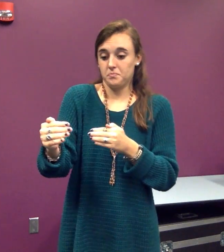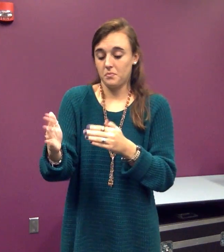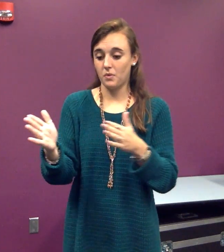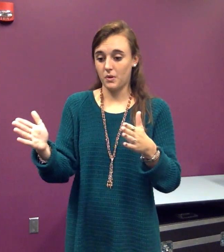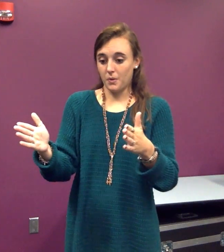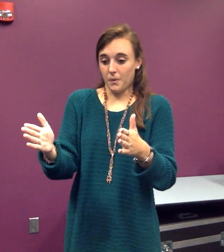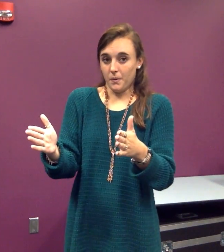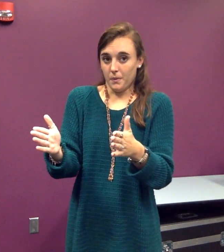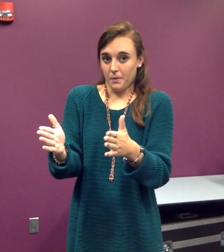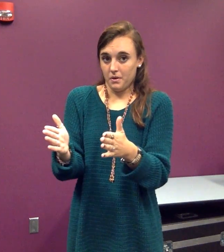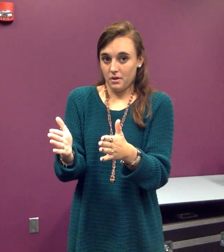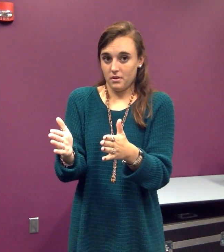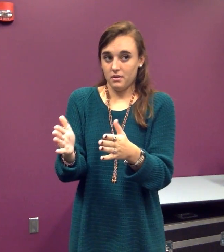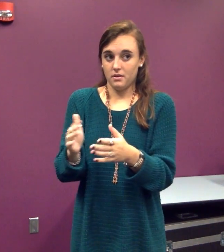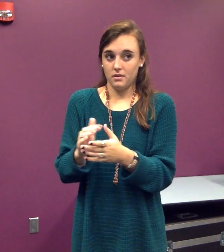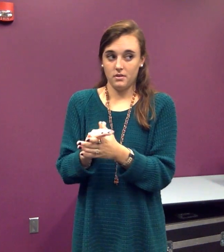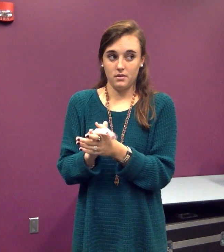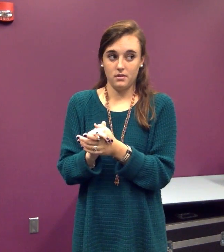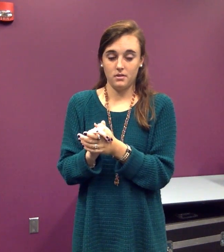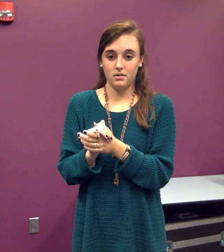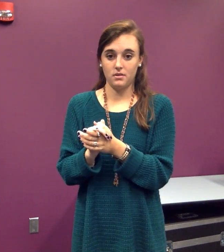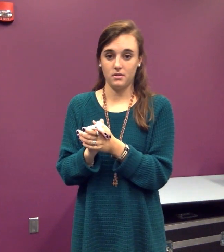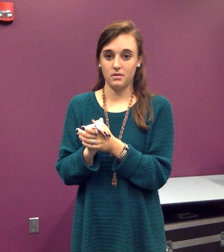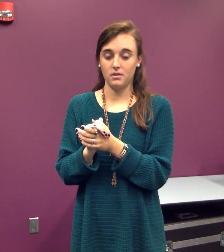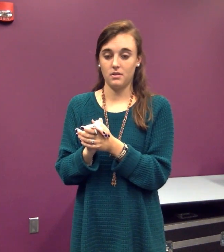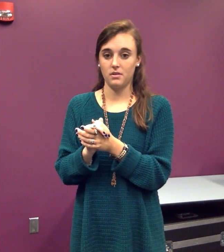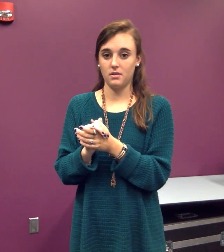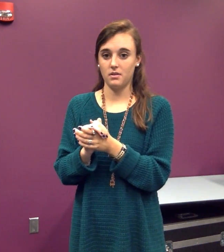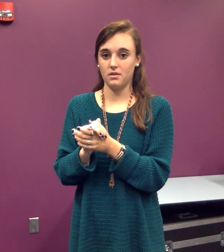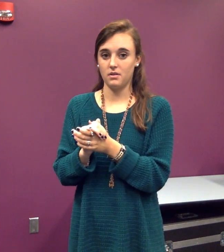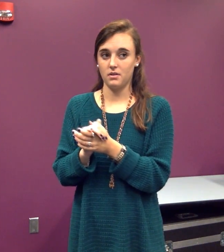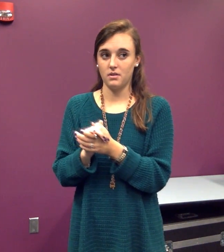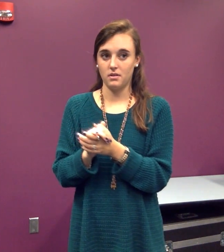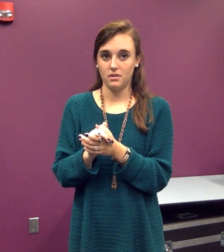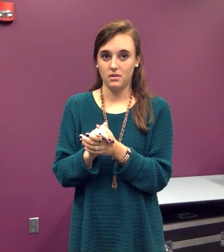narrower, and lighter in color.